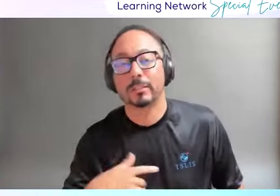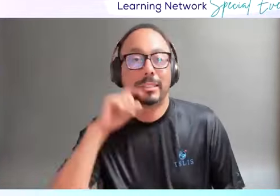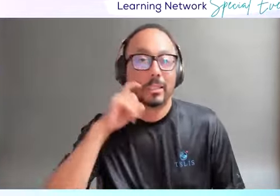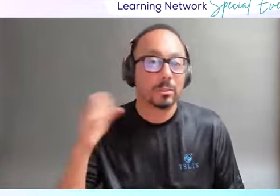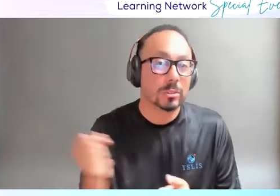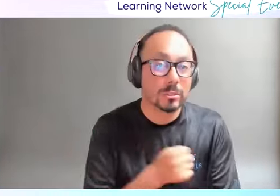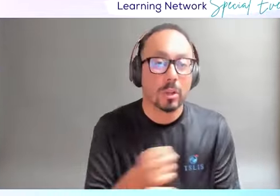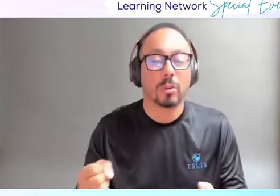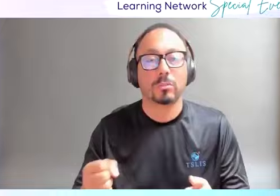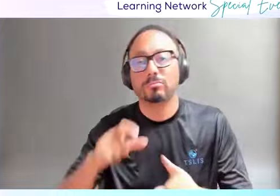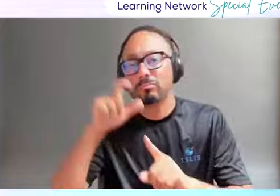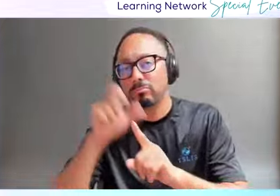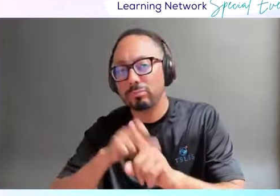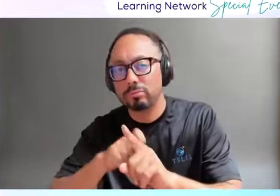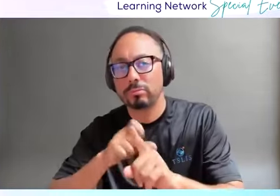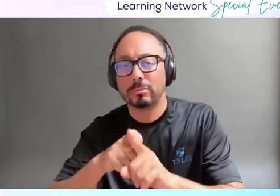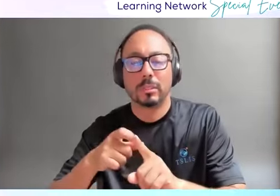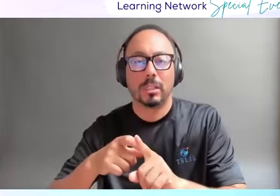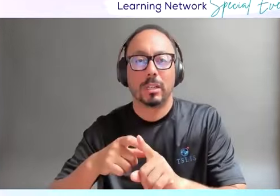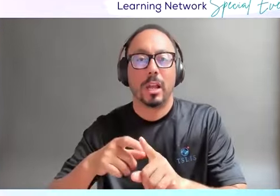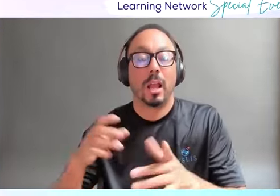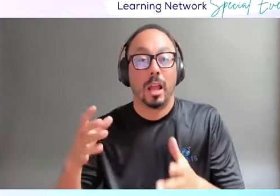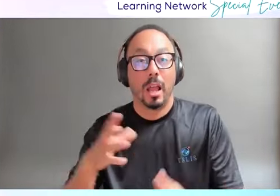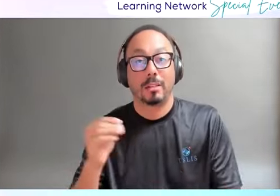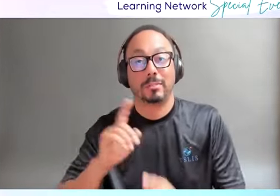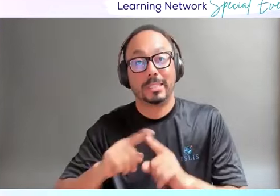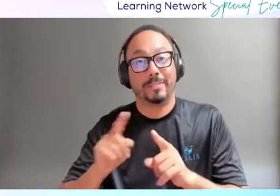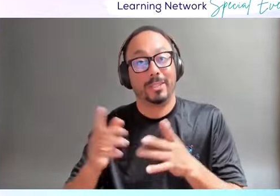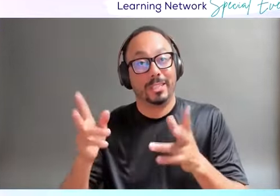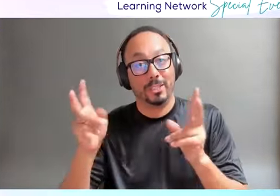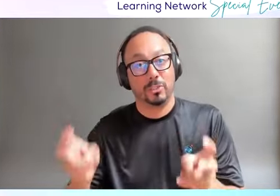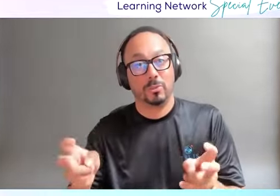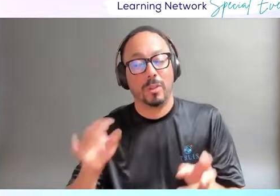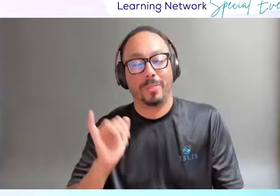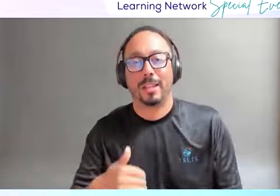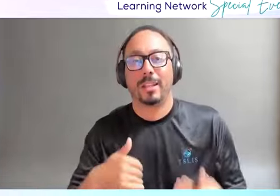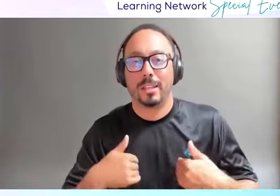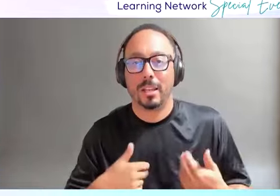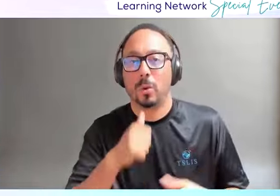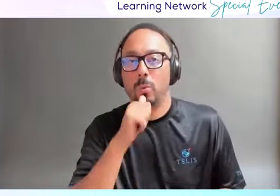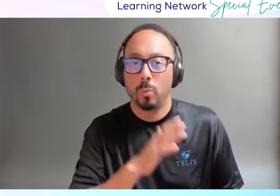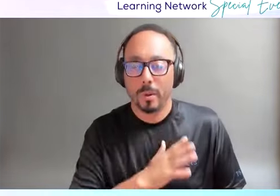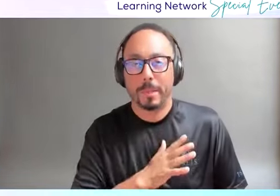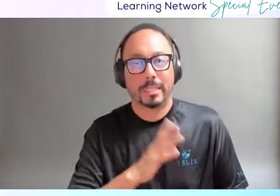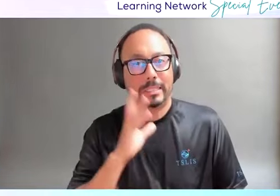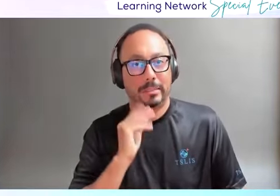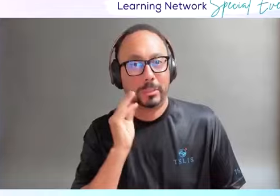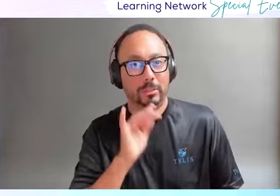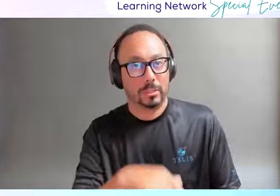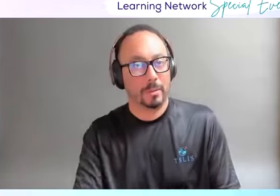harassment, and all of these other kinds of issues that young women experience. So yes, I think there's loads of